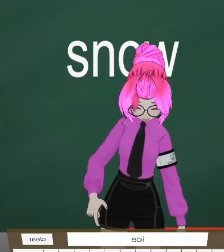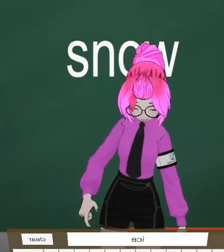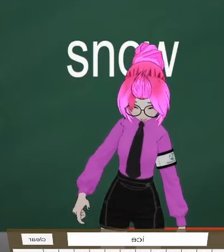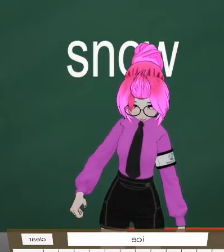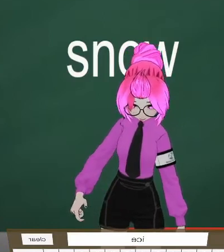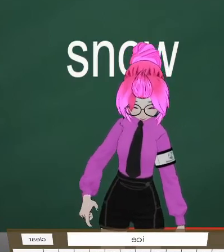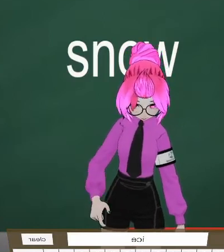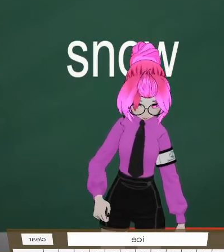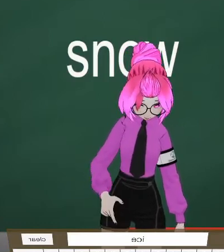ice slash